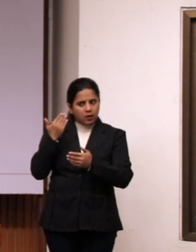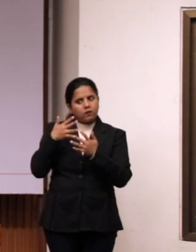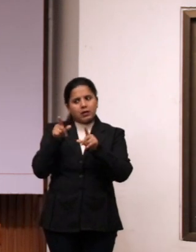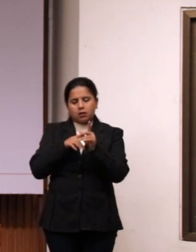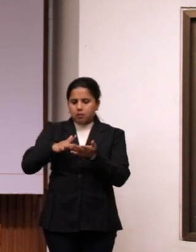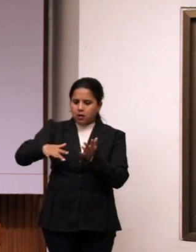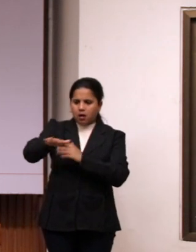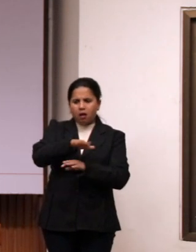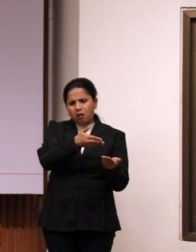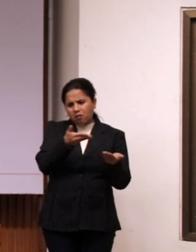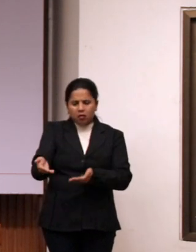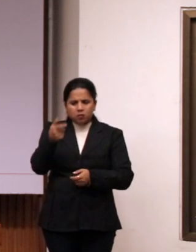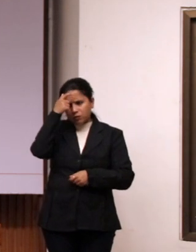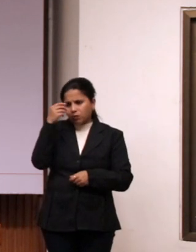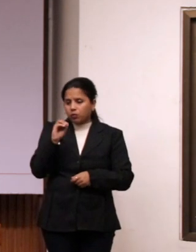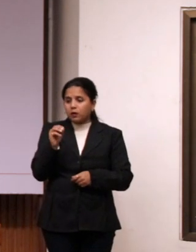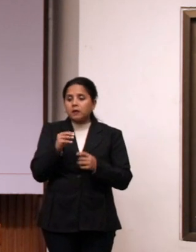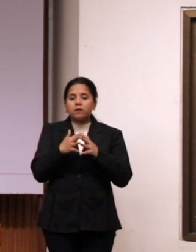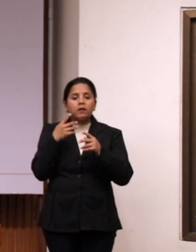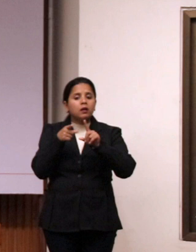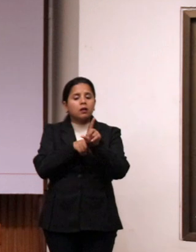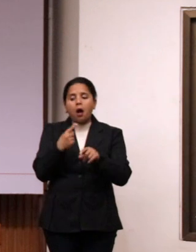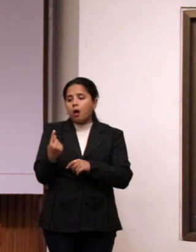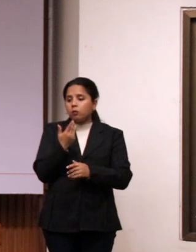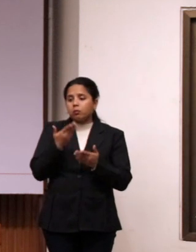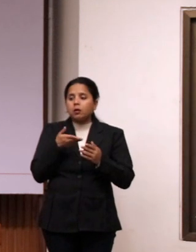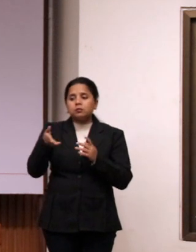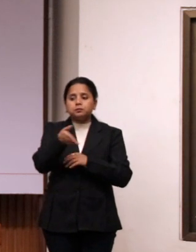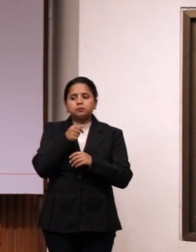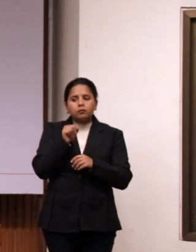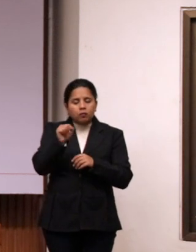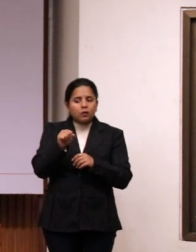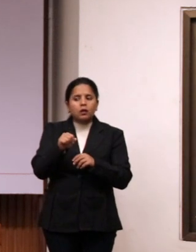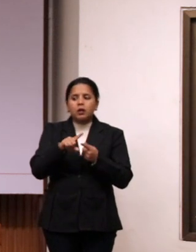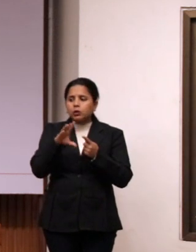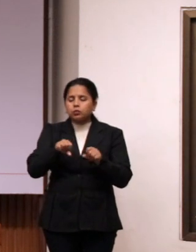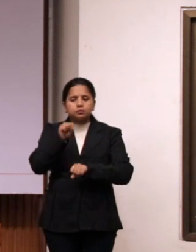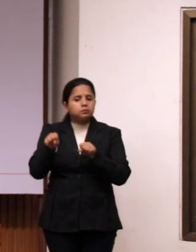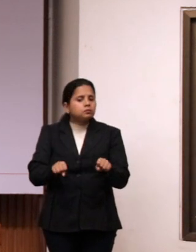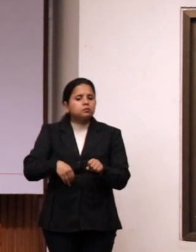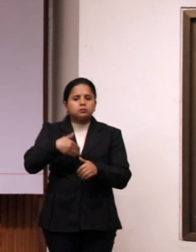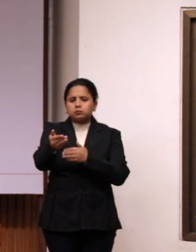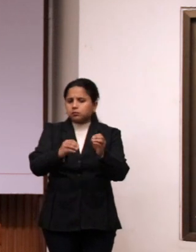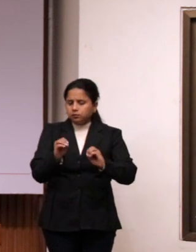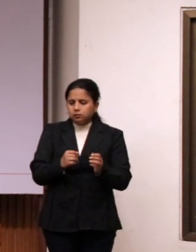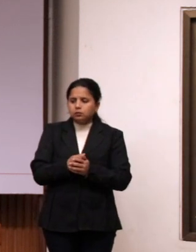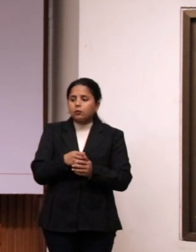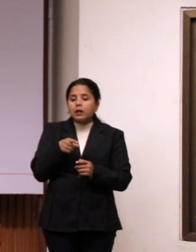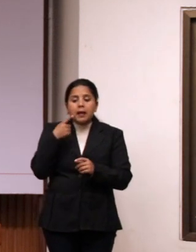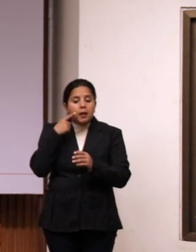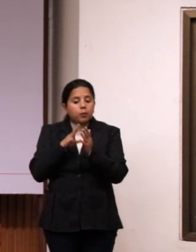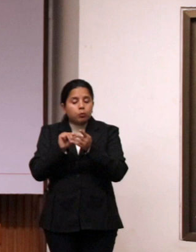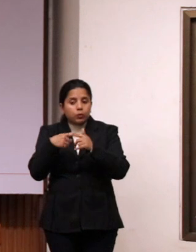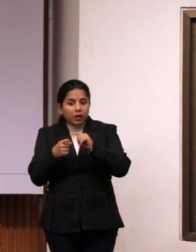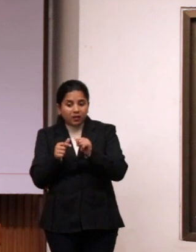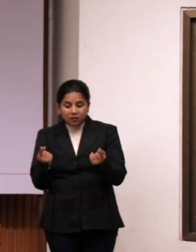then you bring vetiveria, there is no problem. Vetiveria alone might not be bringing that functional ecosystem. Vetiveria along with impreta,